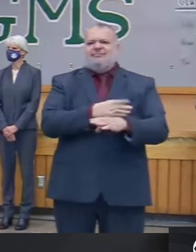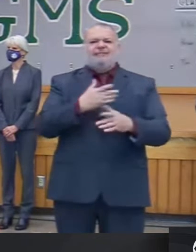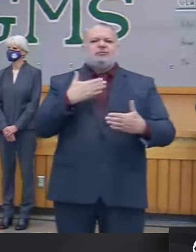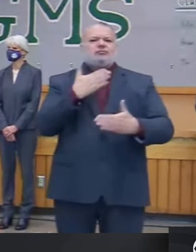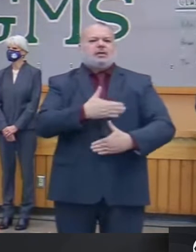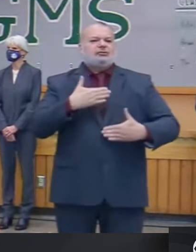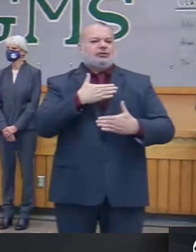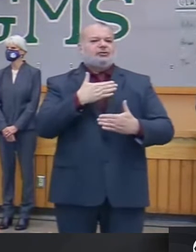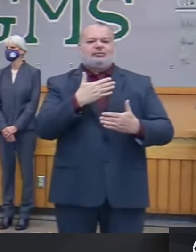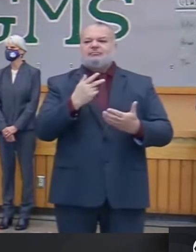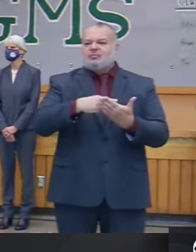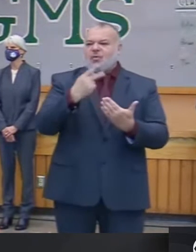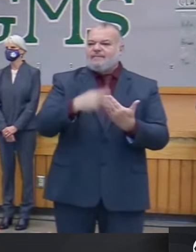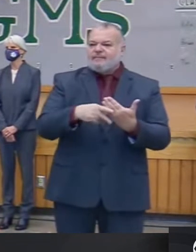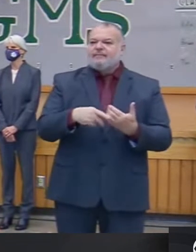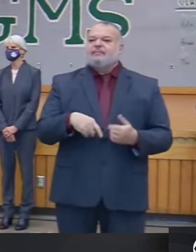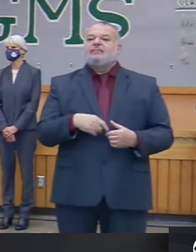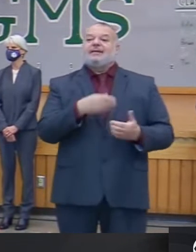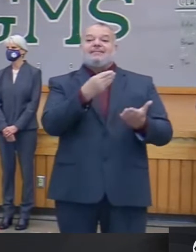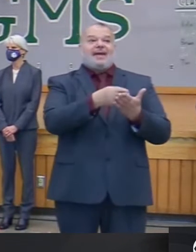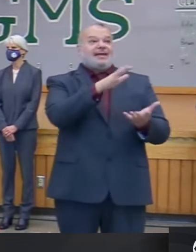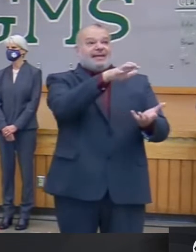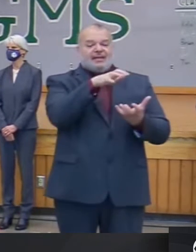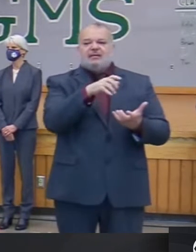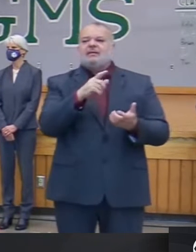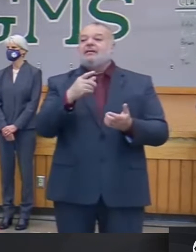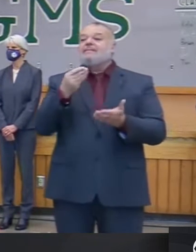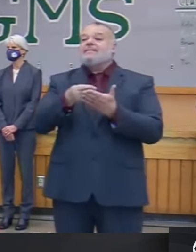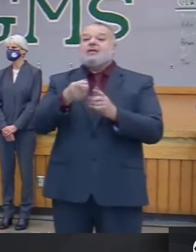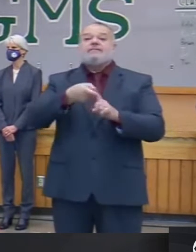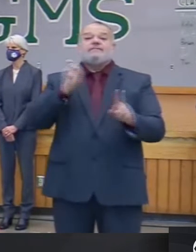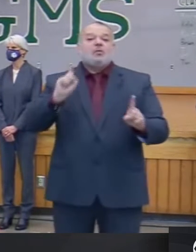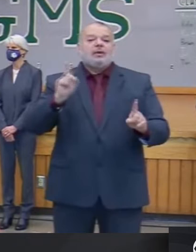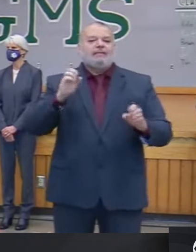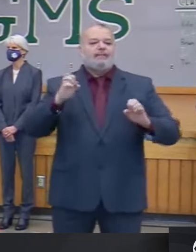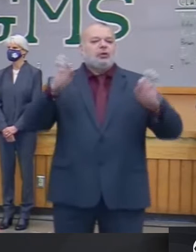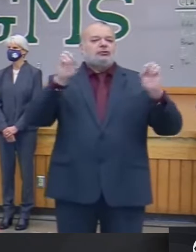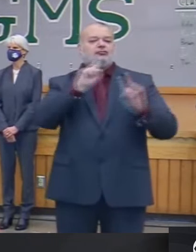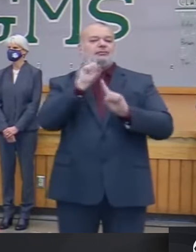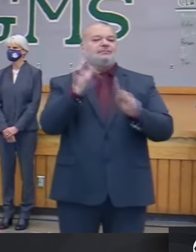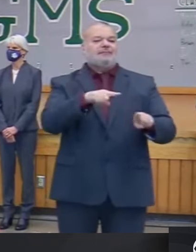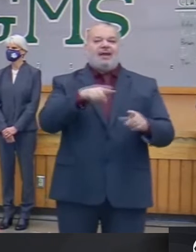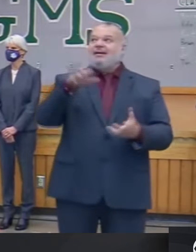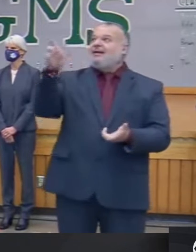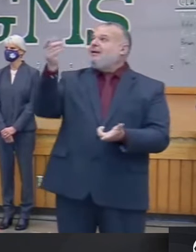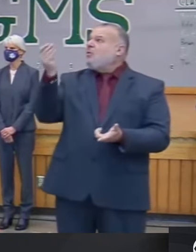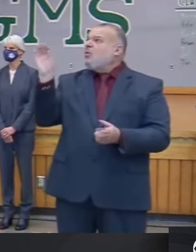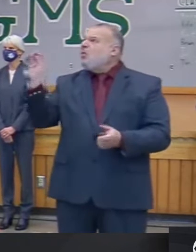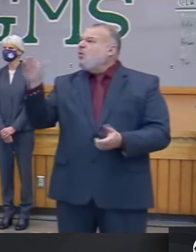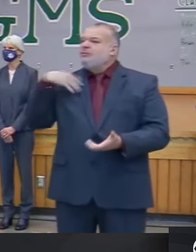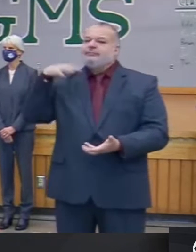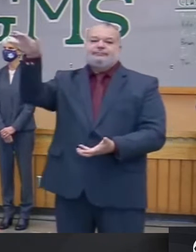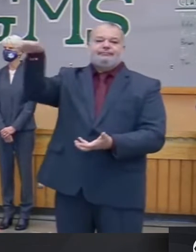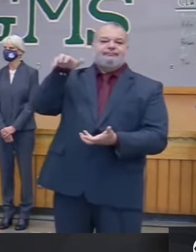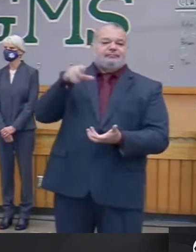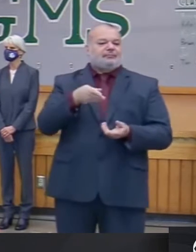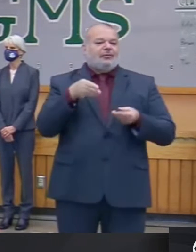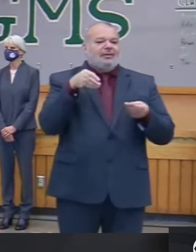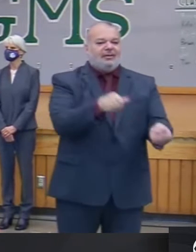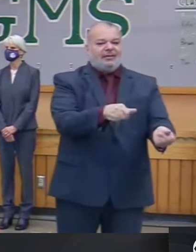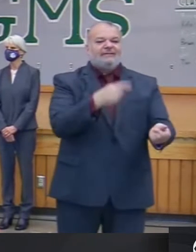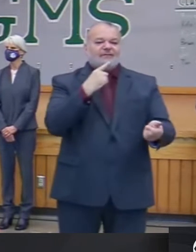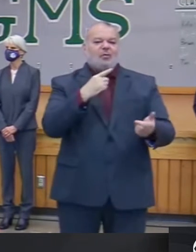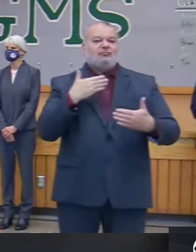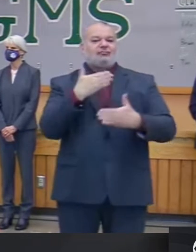funding to make that happen. And we know that the experience here in Massachusetts, the targeted instruction from highly